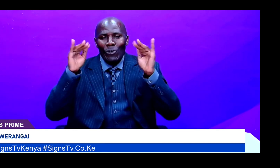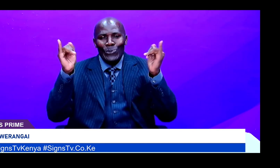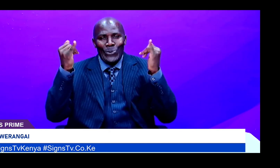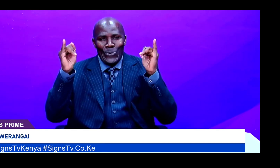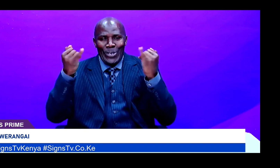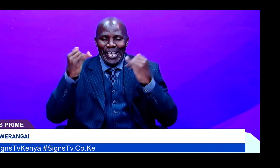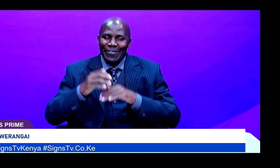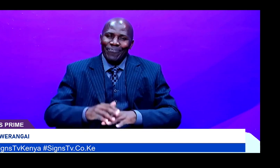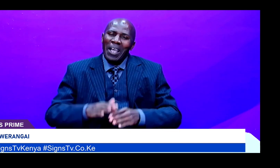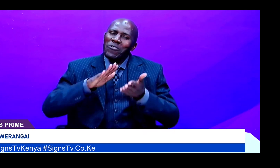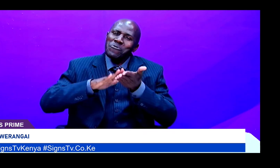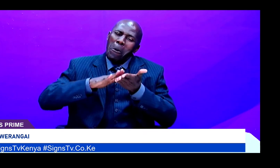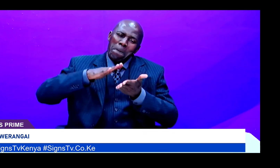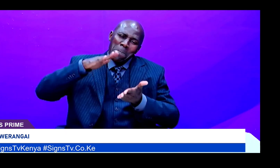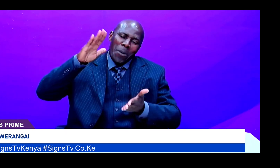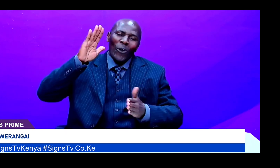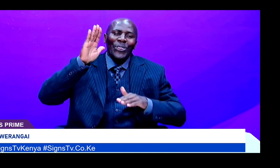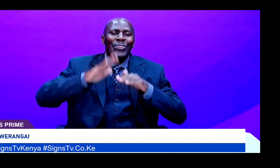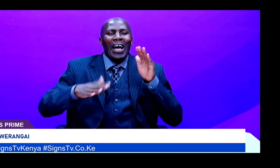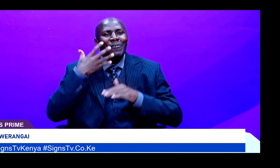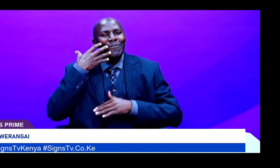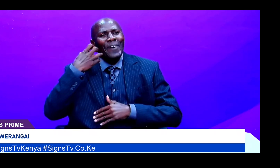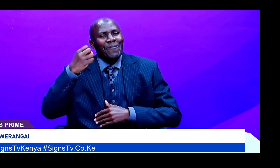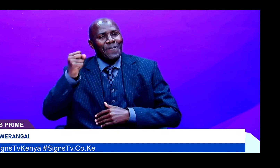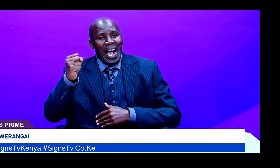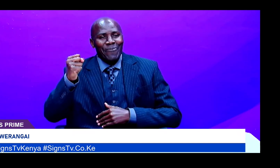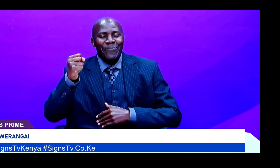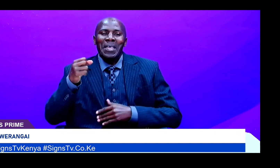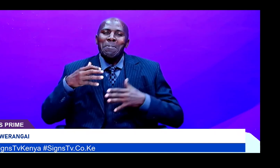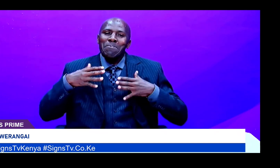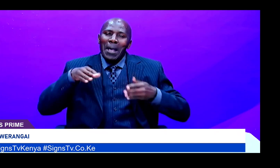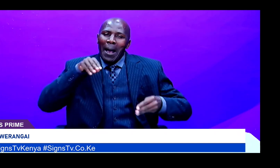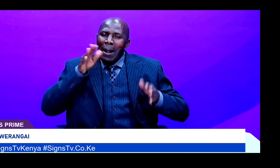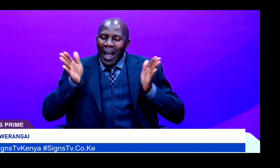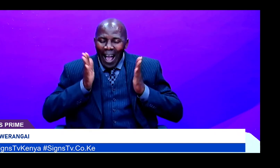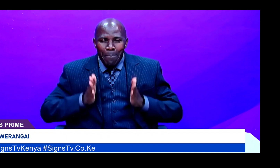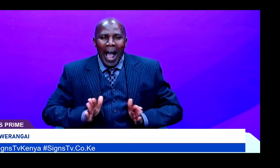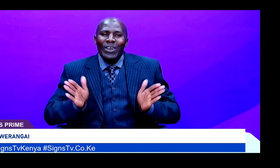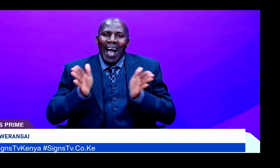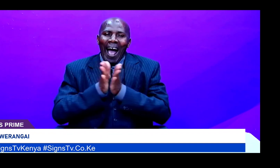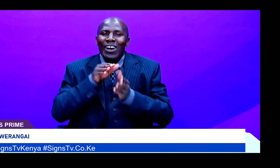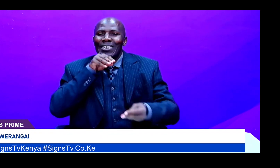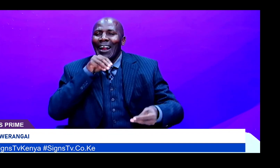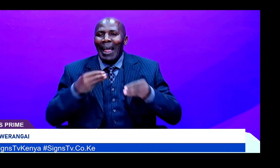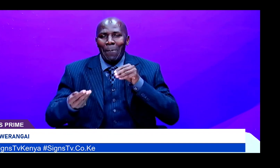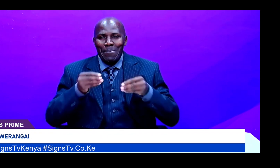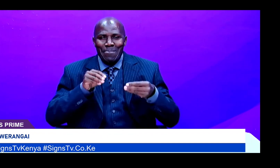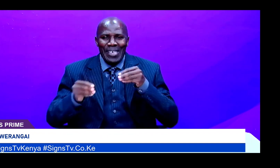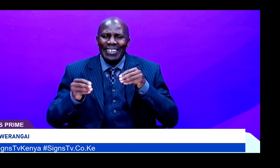and my sign language interpreter, Esther Kendi. Welcome to the Prime News. More than 500 persons with disabilities